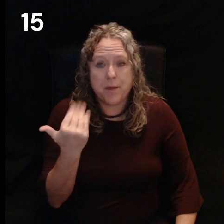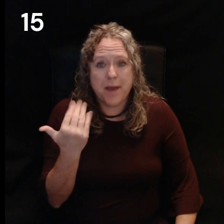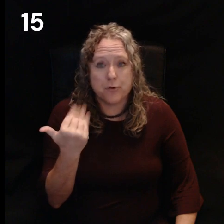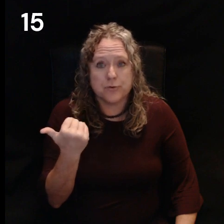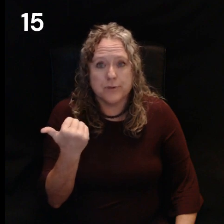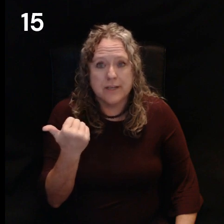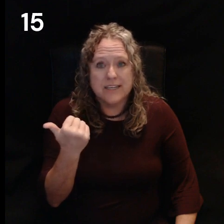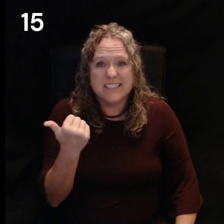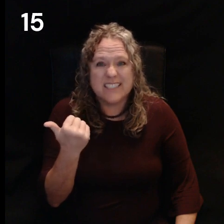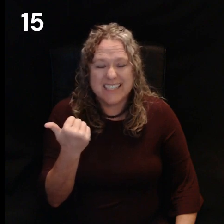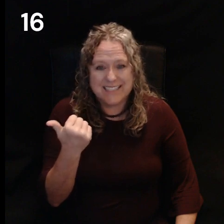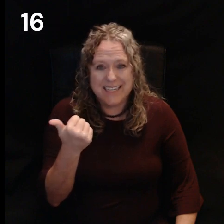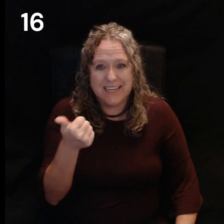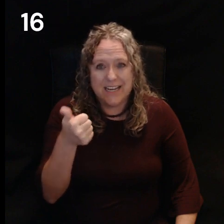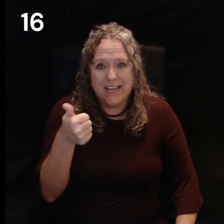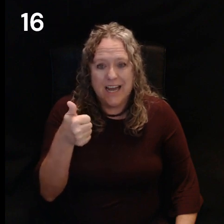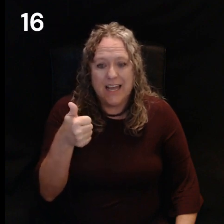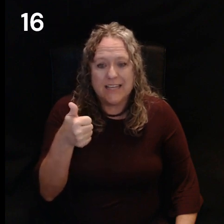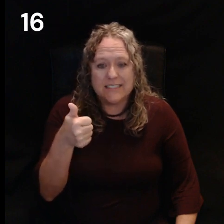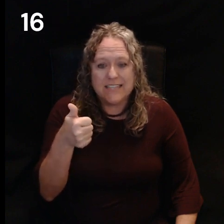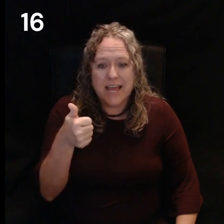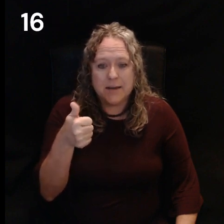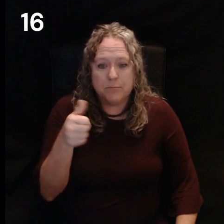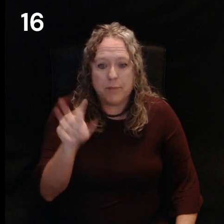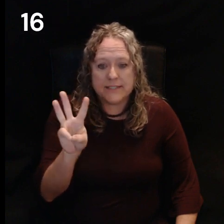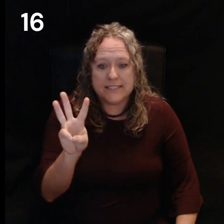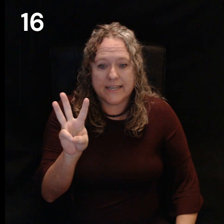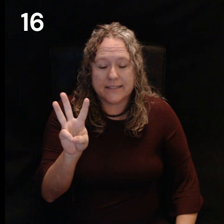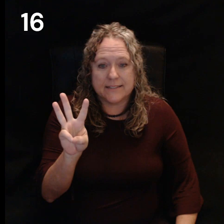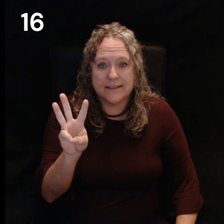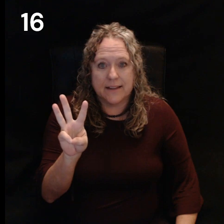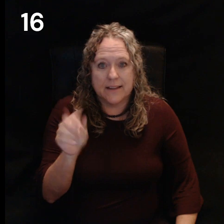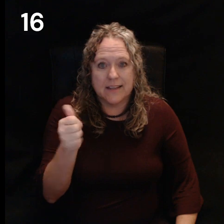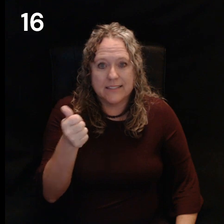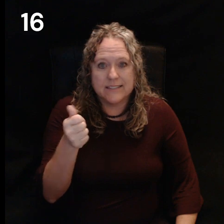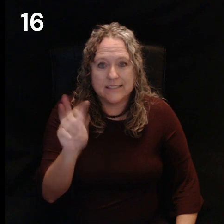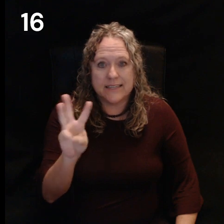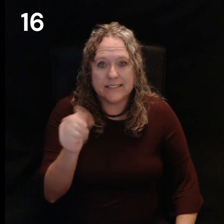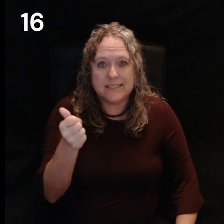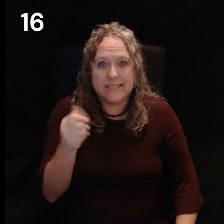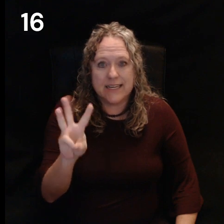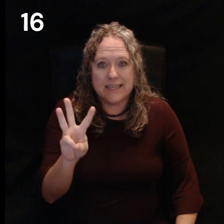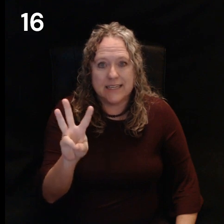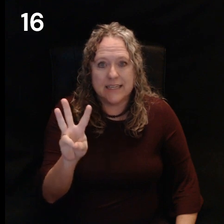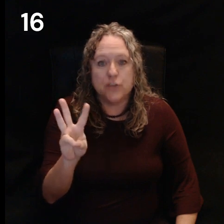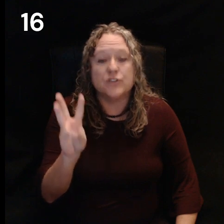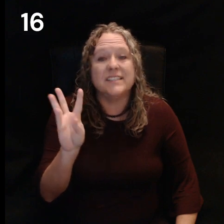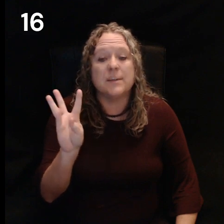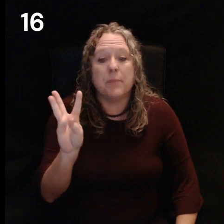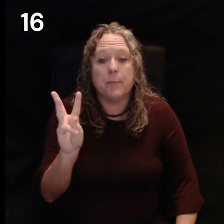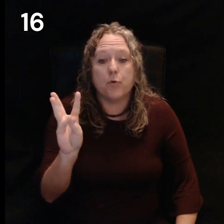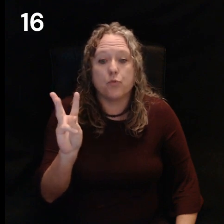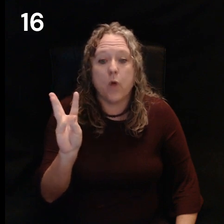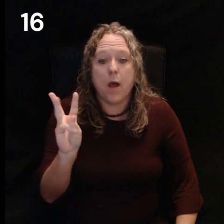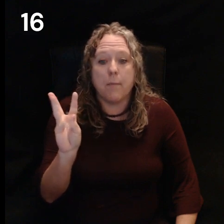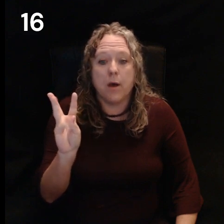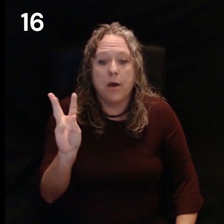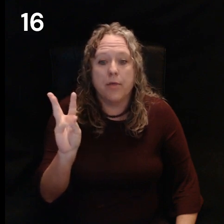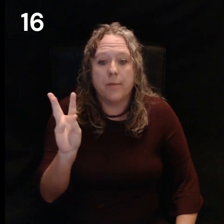out. 16 is 10 plus 6. 16. You'll see some people rub the